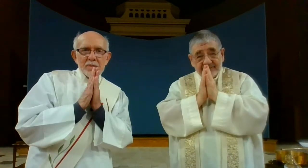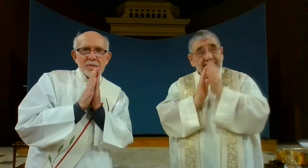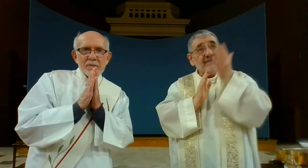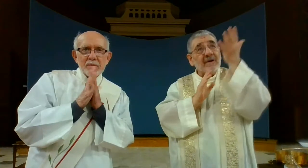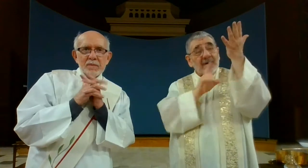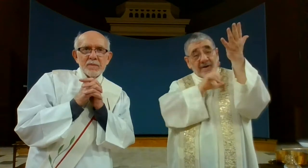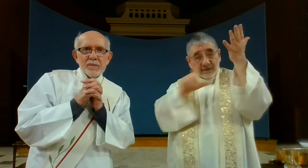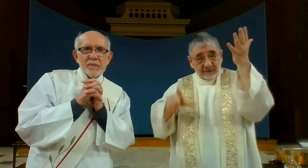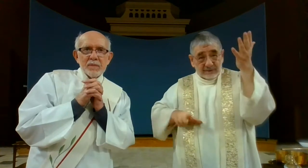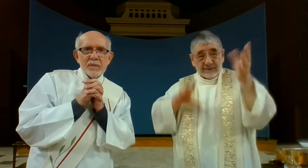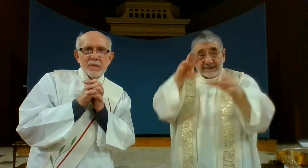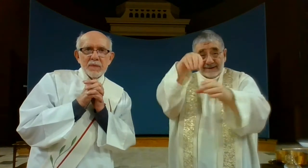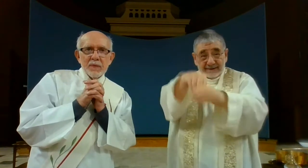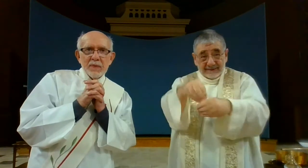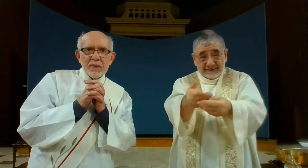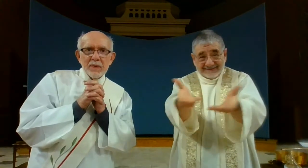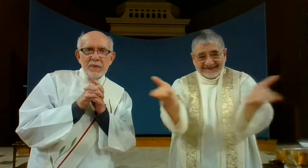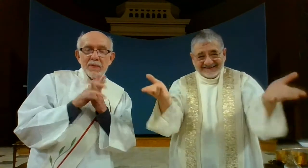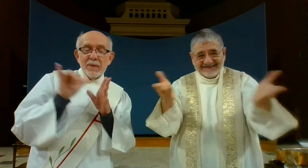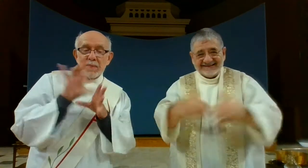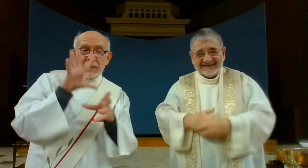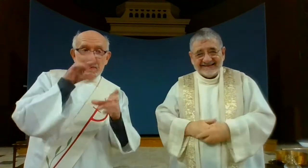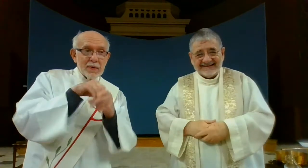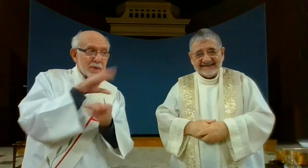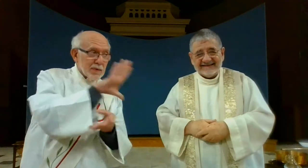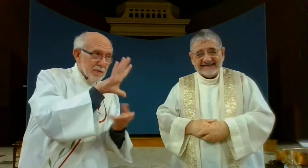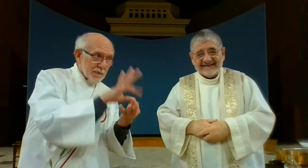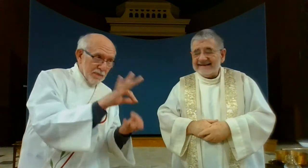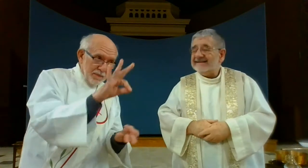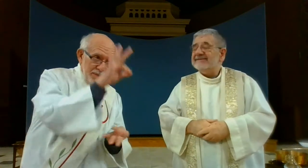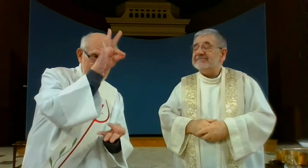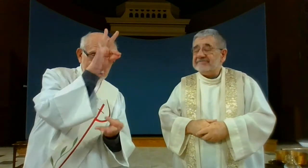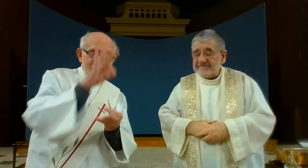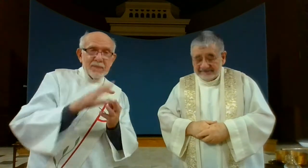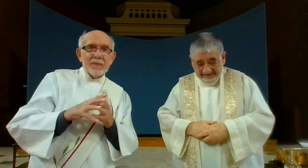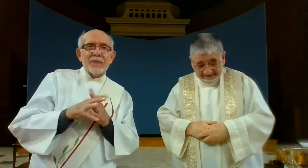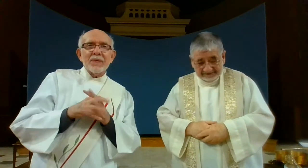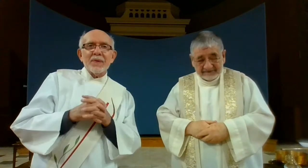Amen. The Lord be with you and with your spirit.